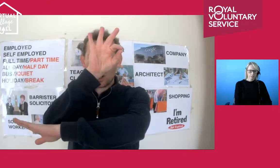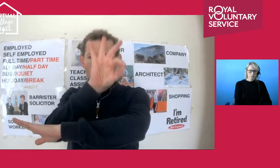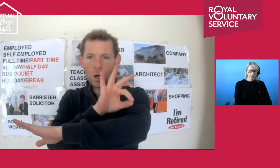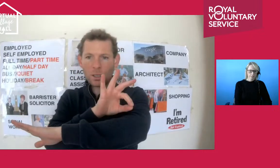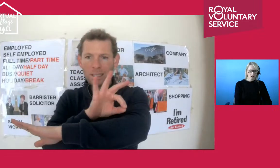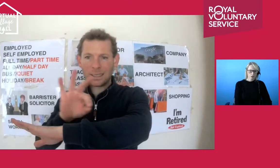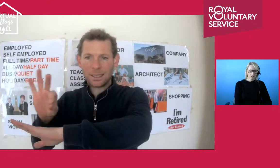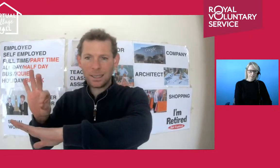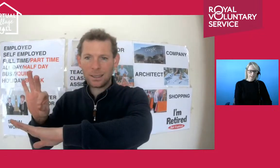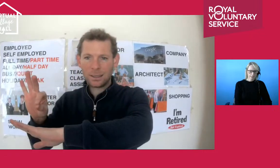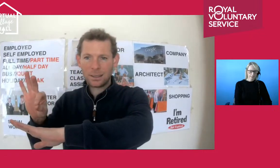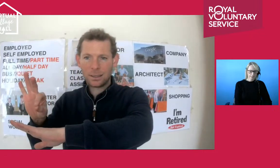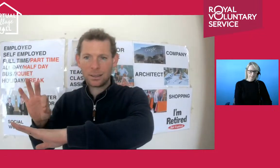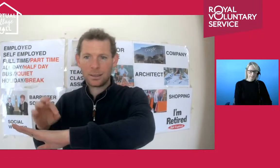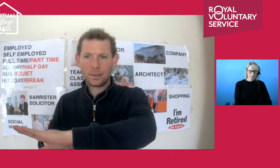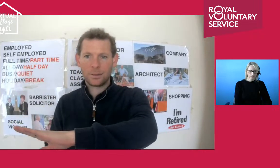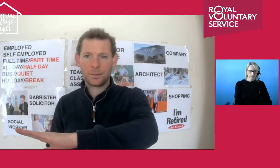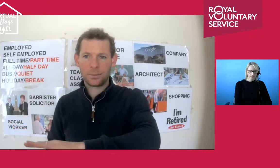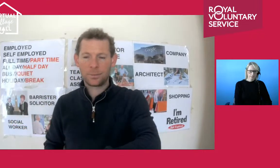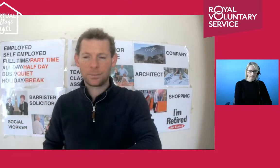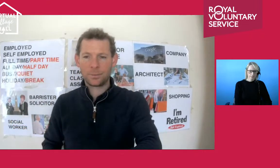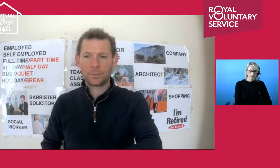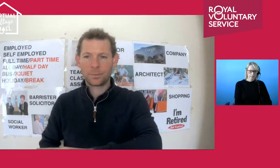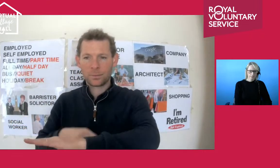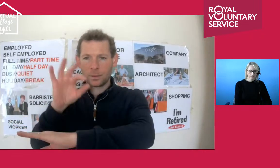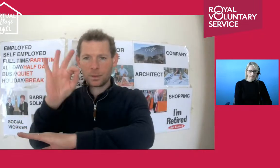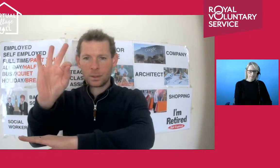And the next one is architect.